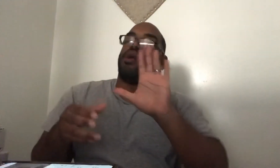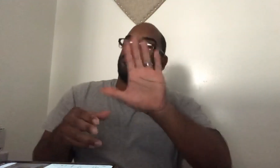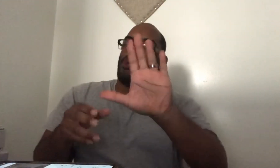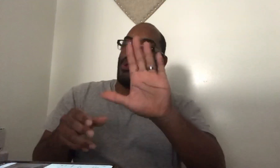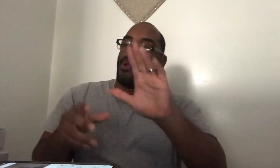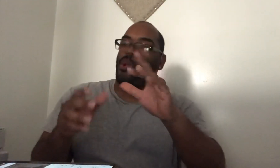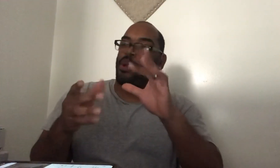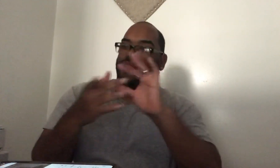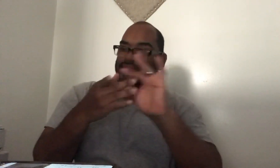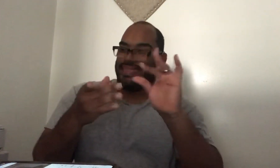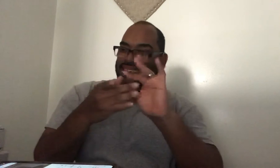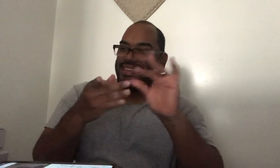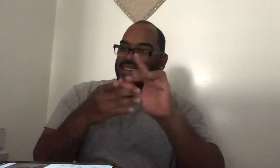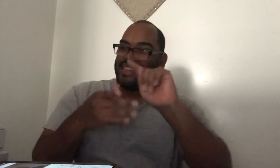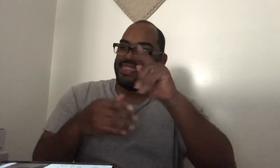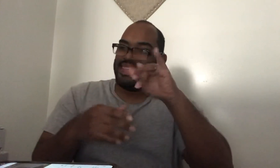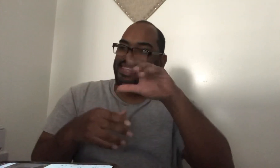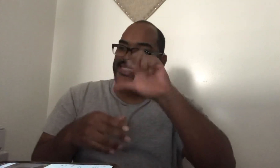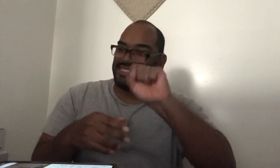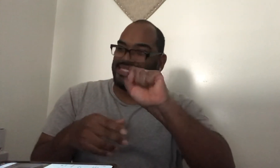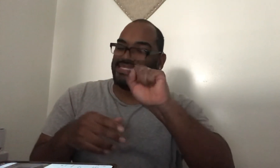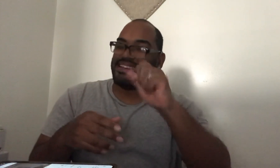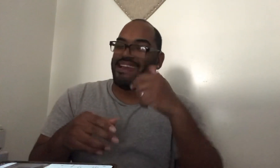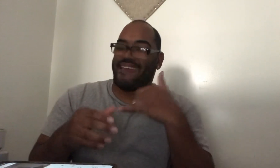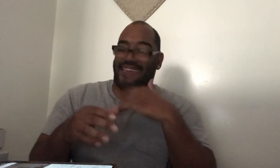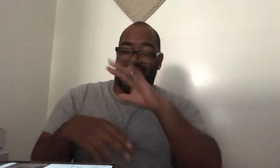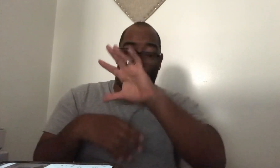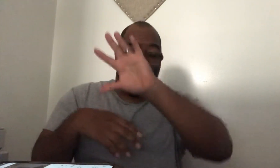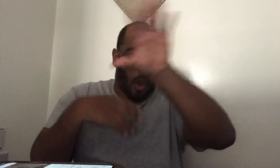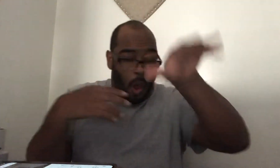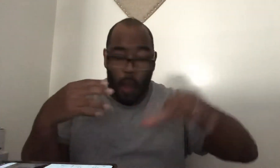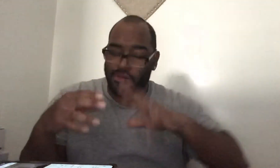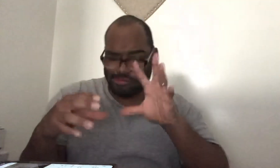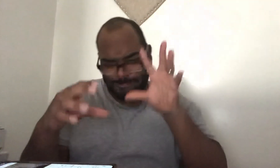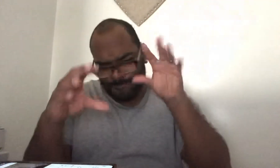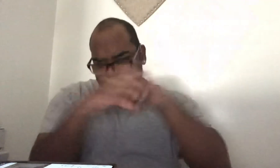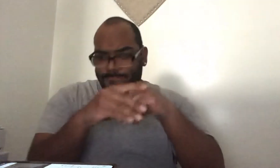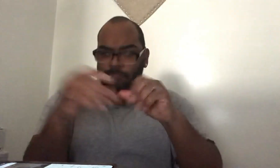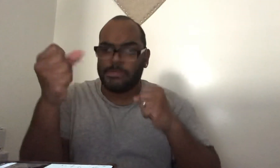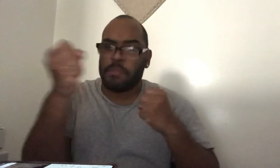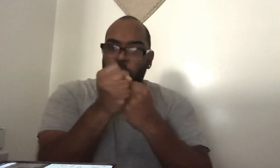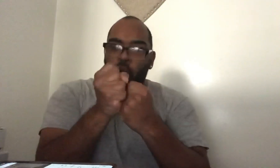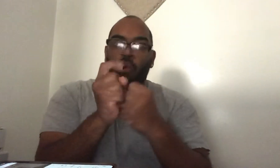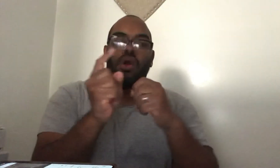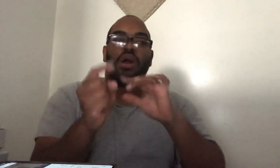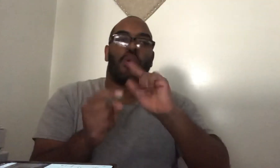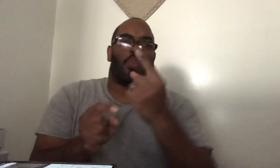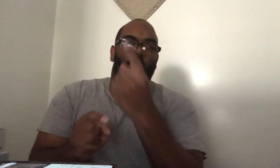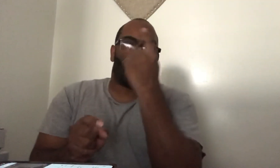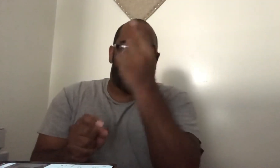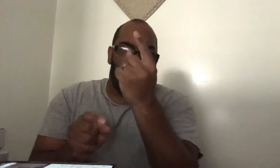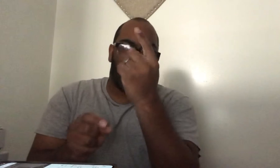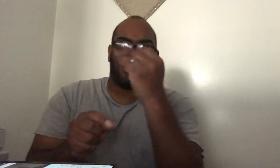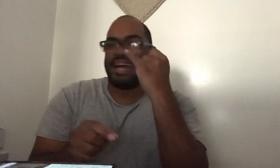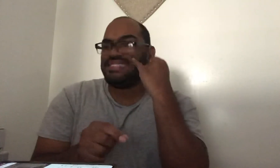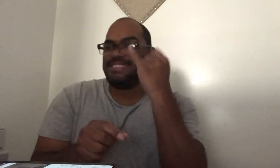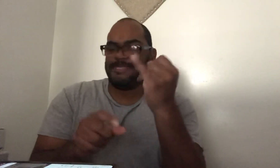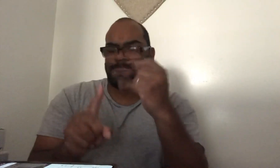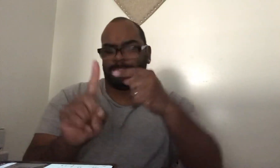that everything in your paper, every single thing, is going to be supporting that one idea, demonstrating why that one idea has